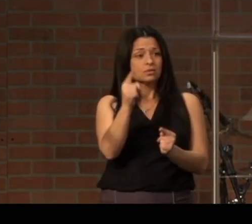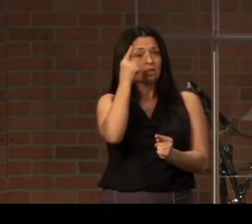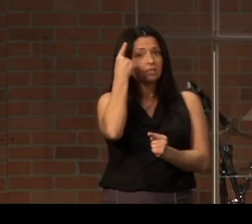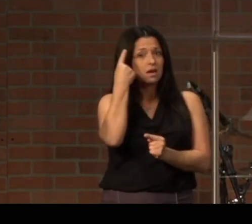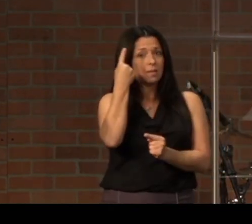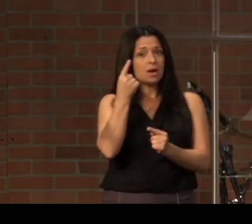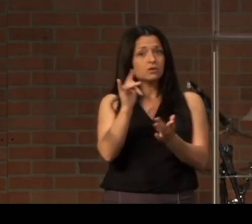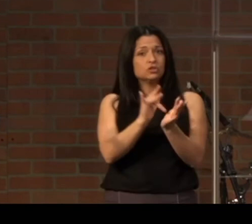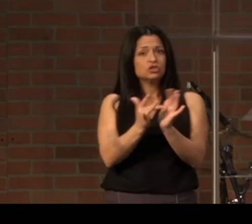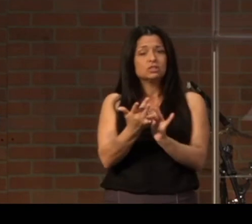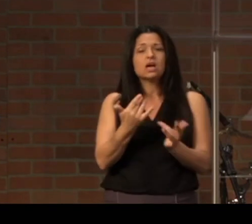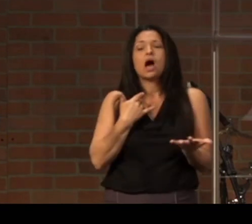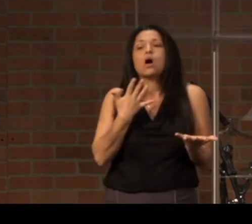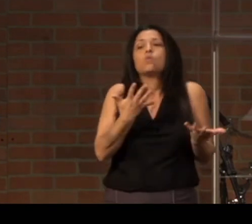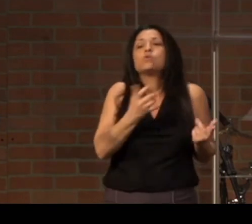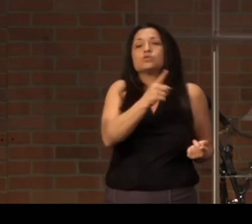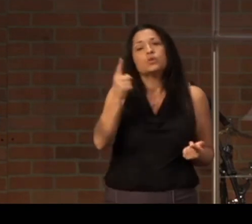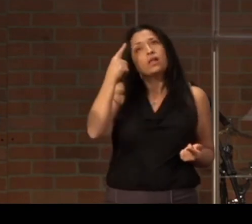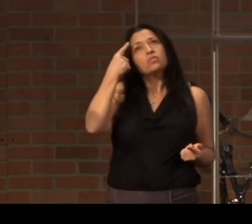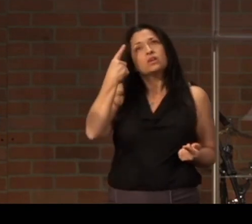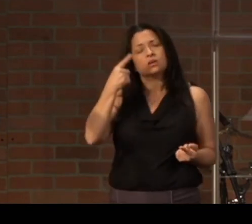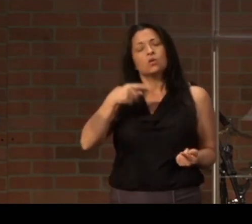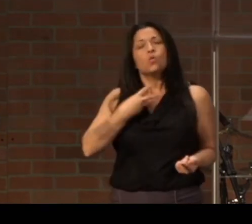When you think about Jesus, I want you to think,